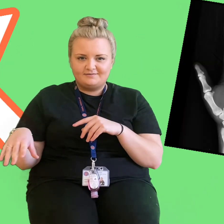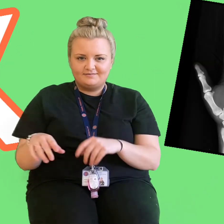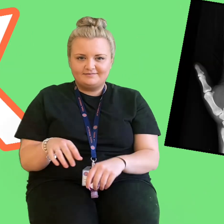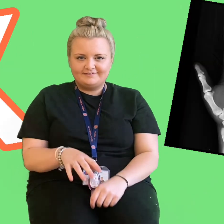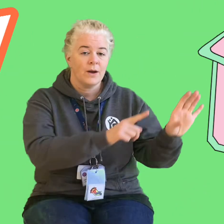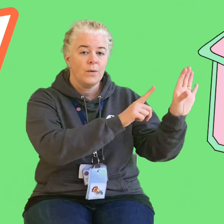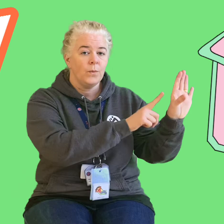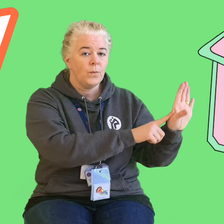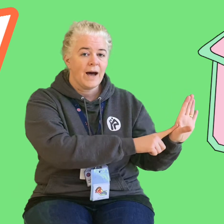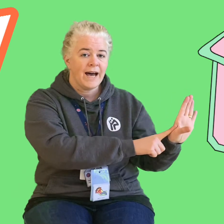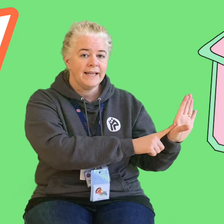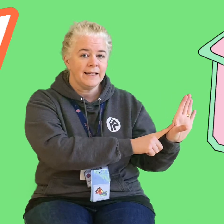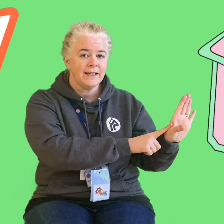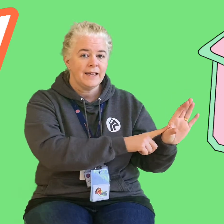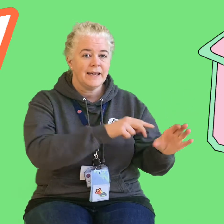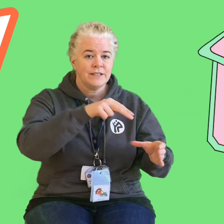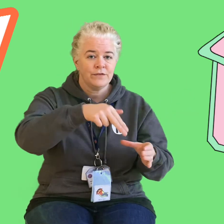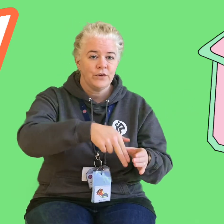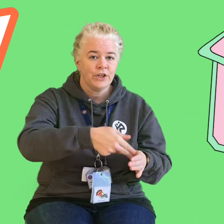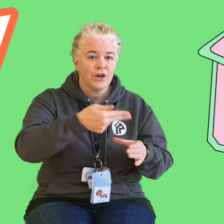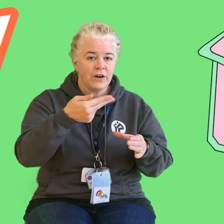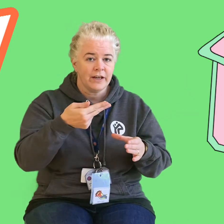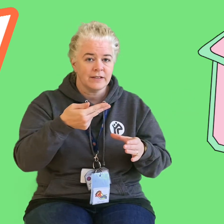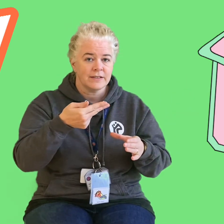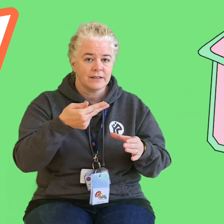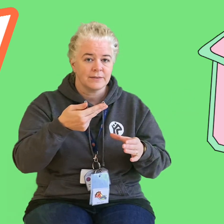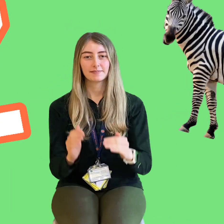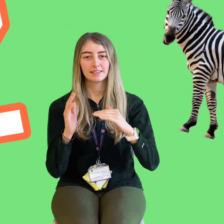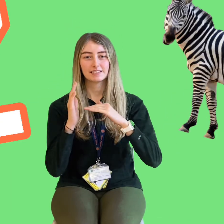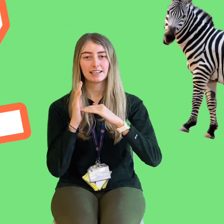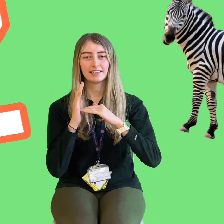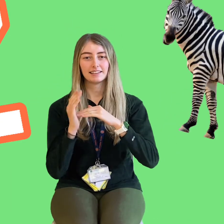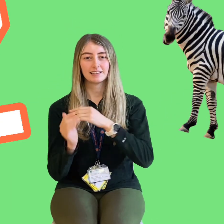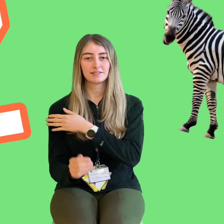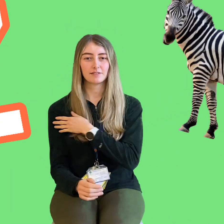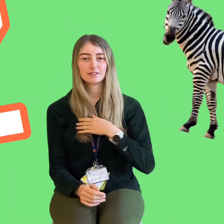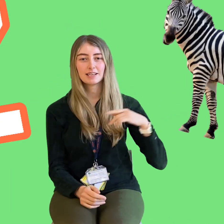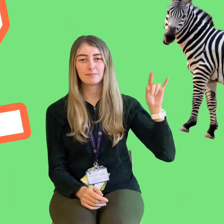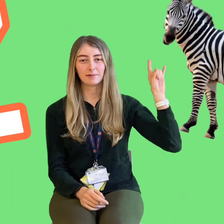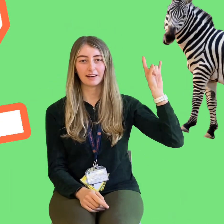Y is for yogurt. Z is for zebra.